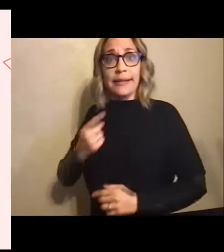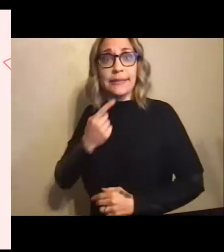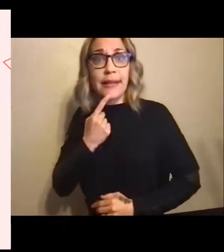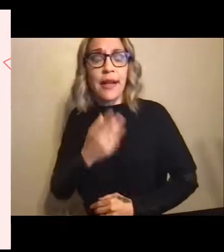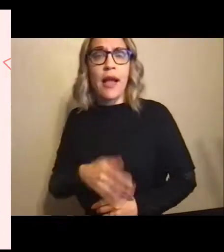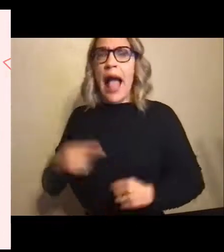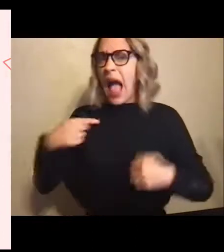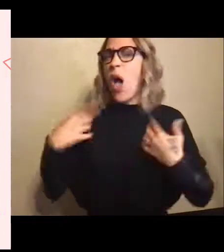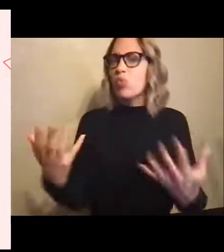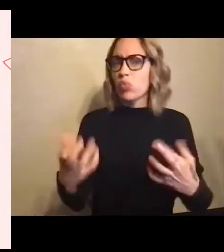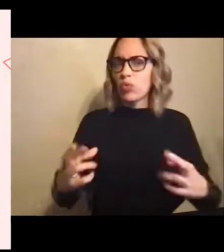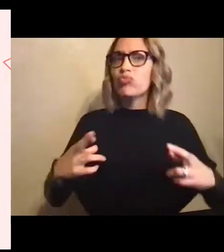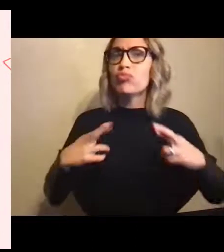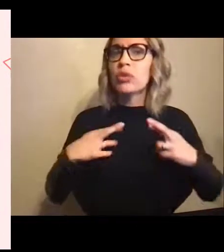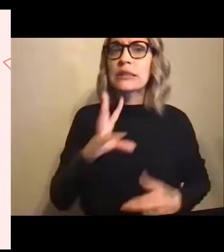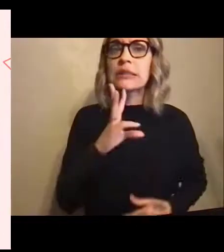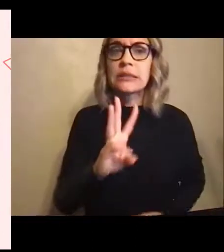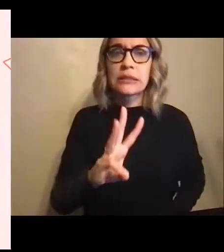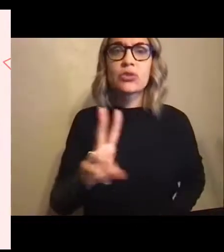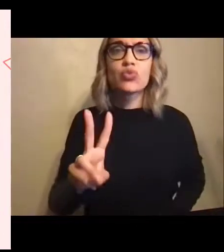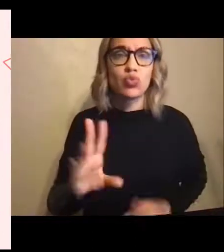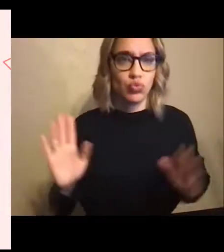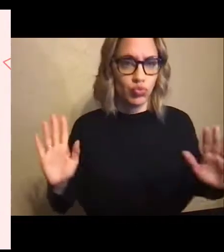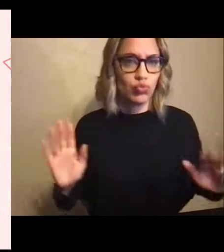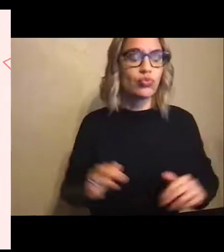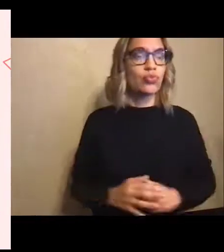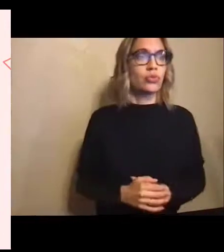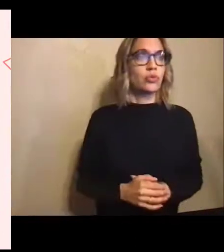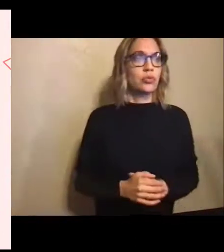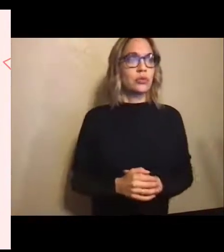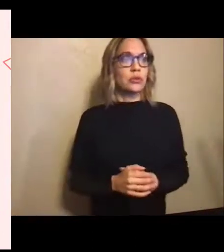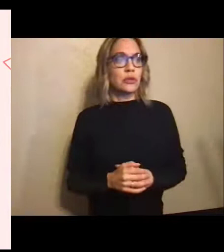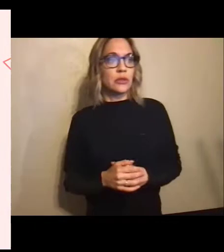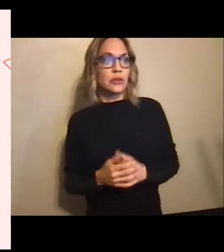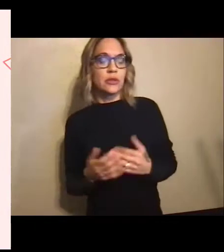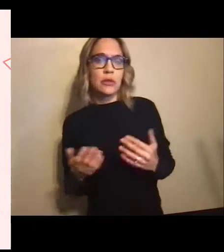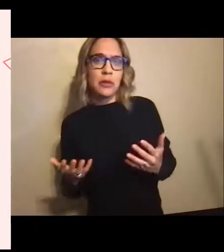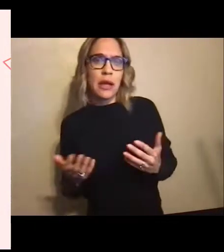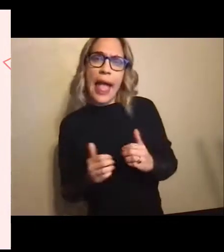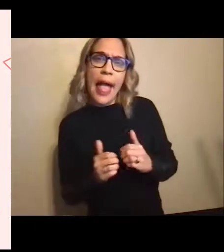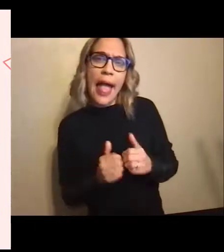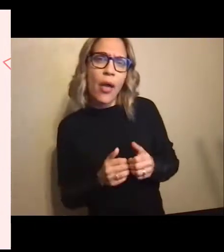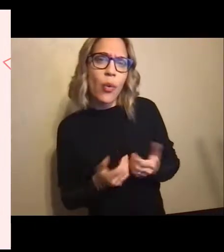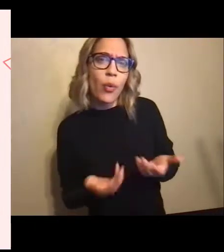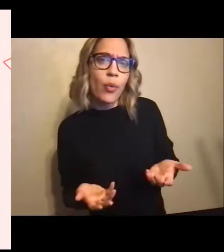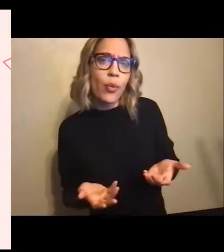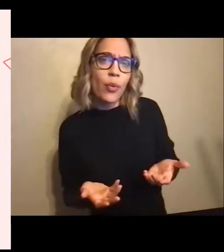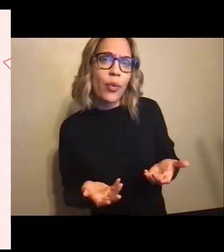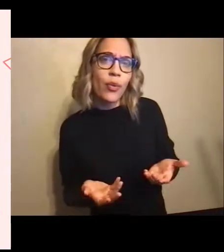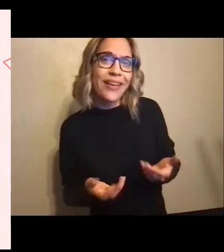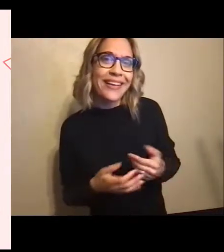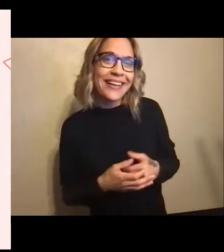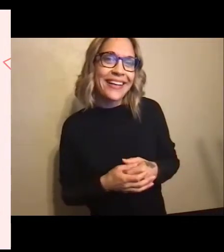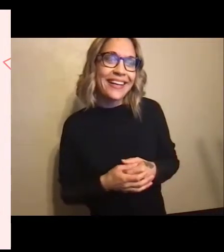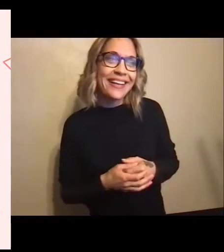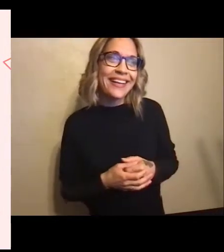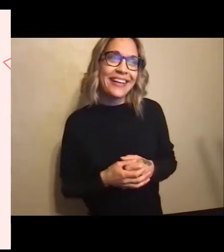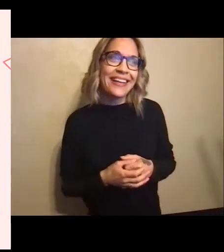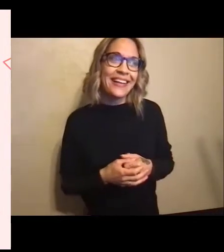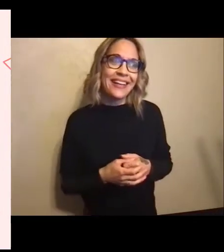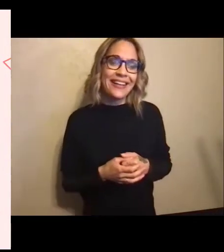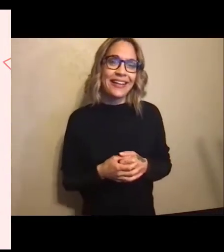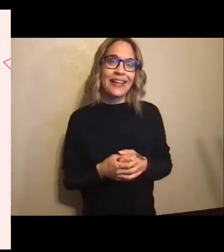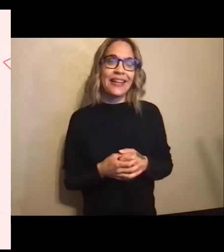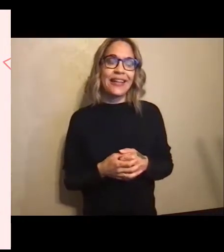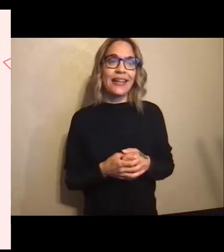my background. If I have a client who says that they want to retire at 62, I would sit down with them and